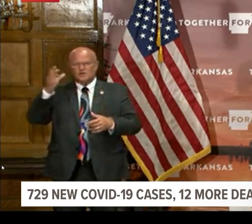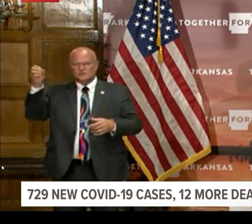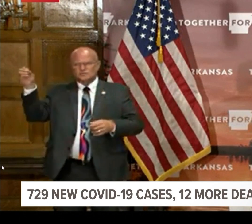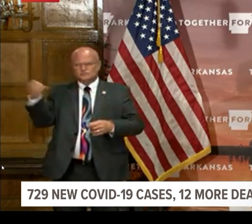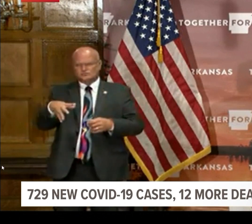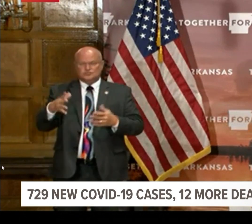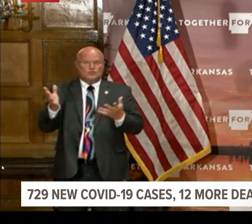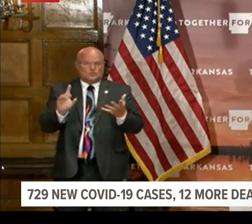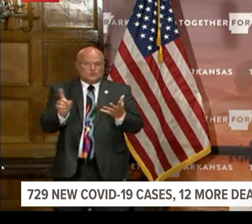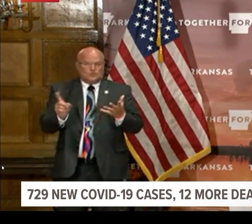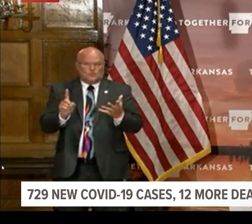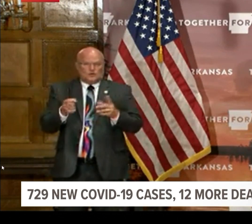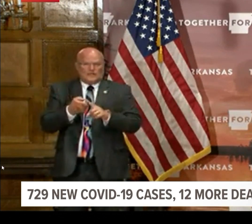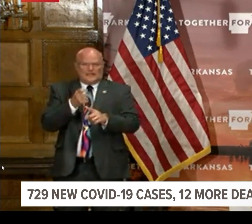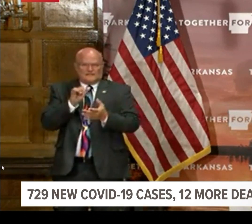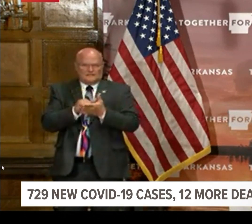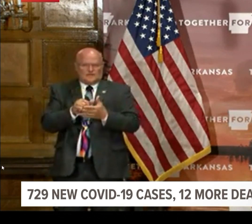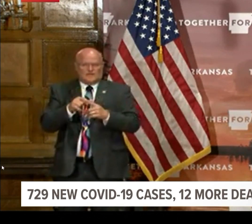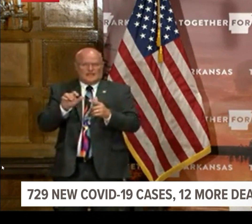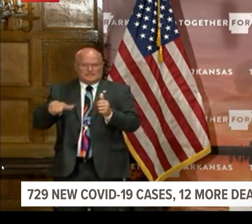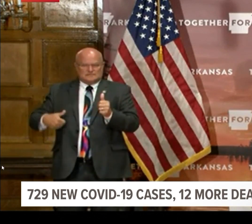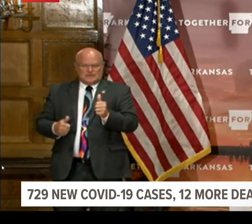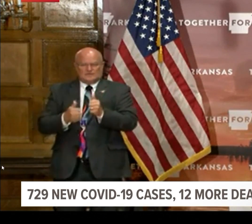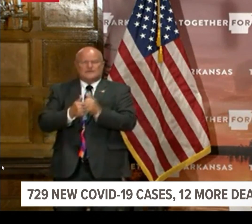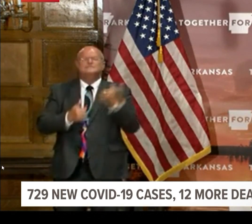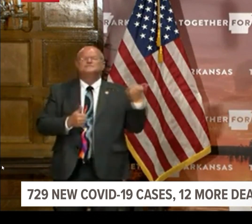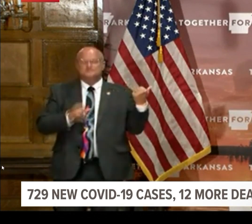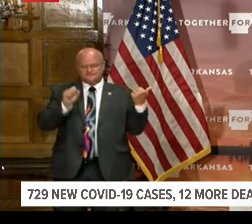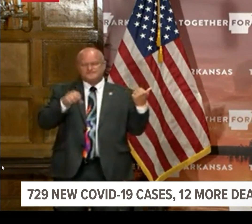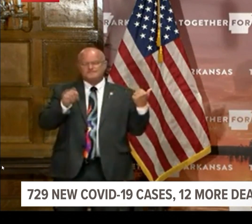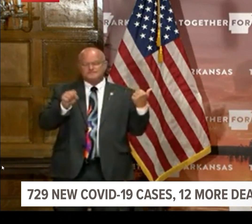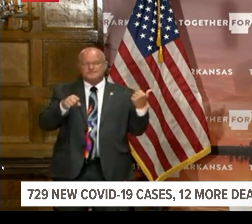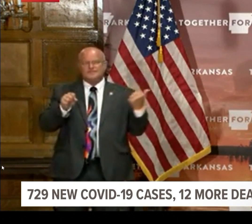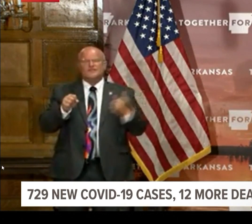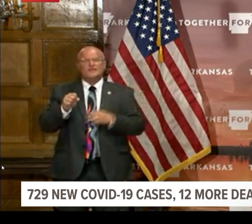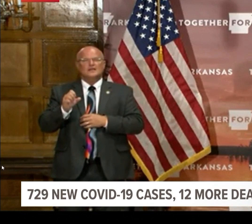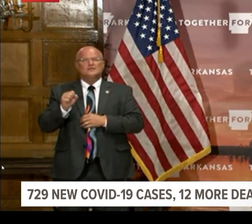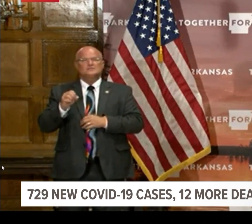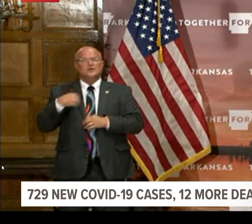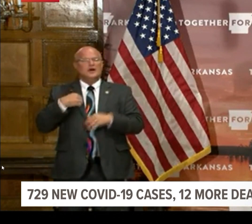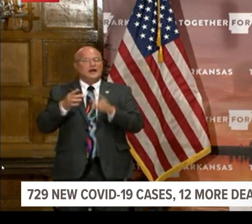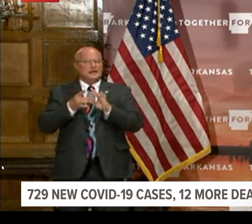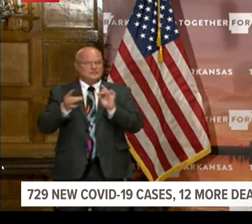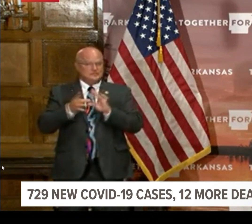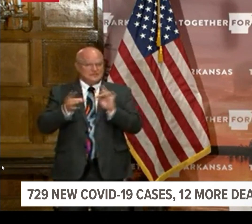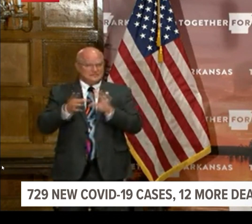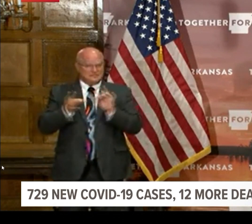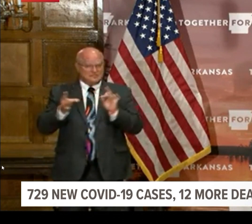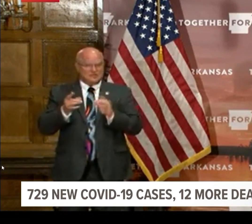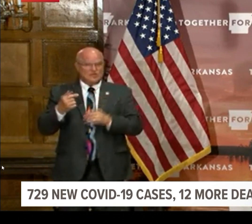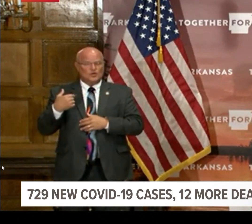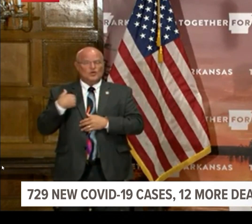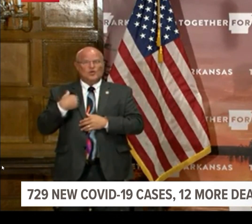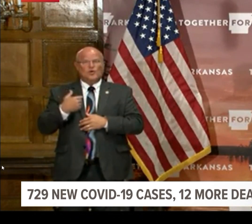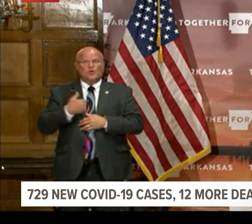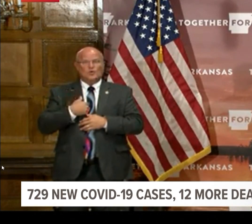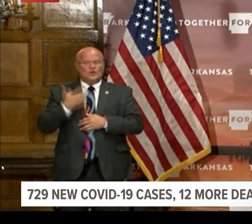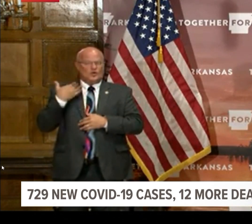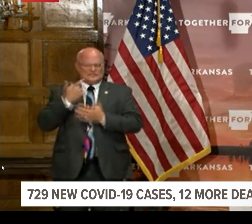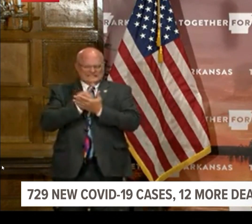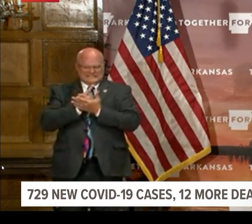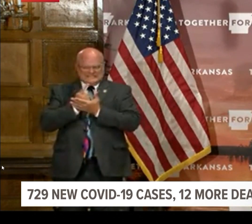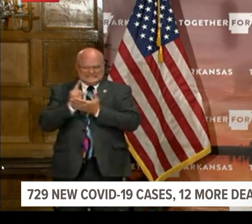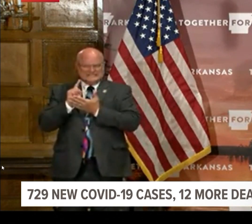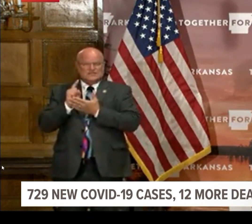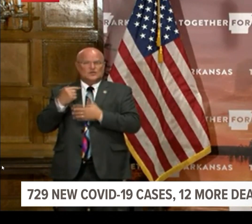added in. I was wondering if those are backfill. Yes. So I mentioned, I believe, earlier this week